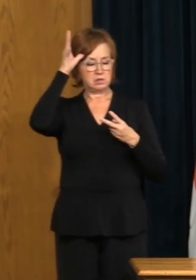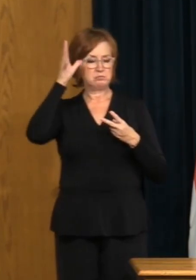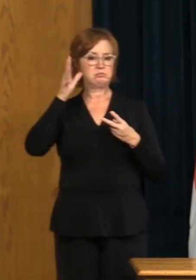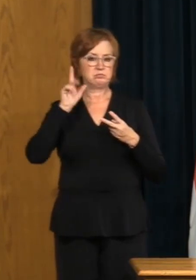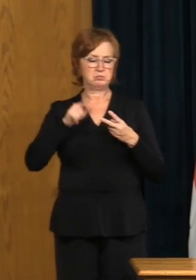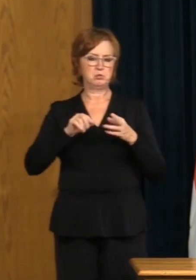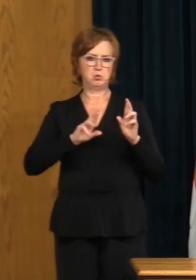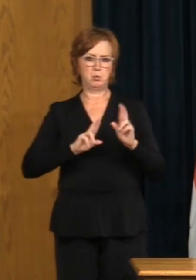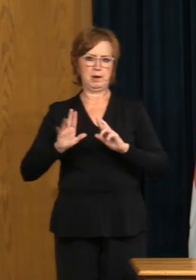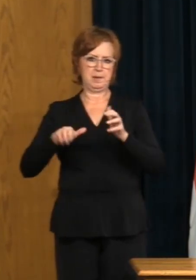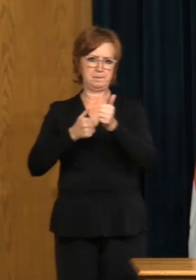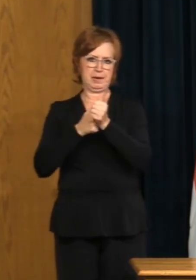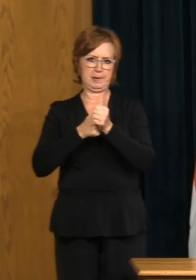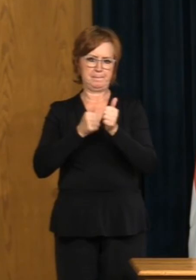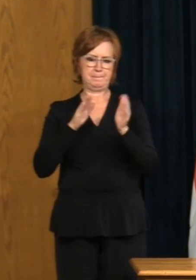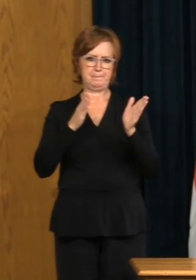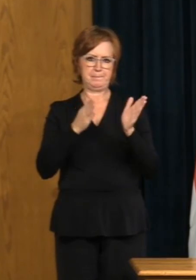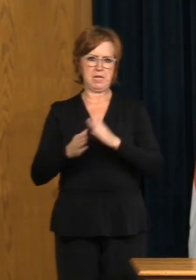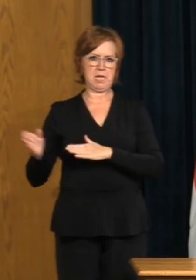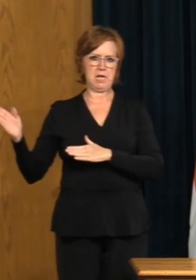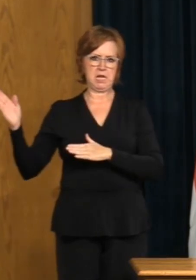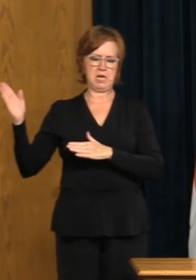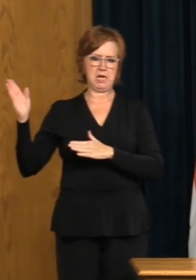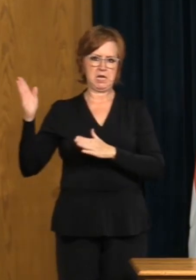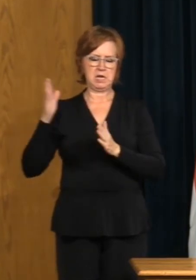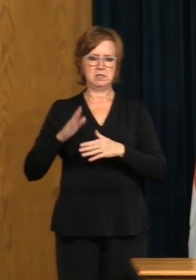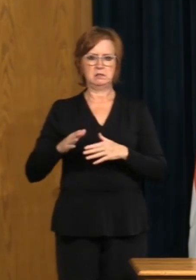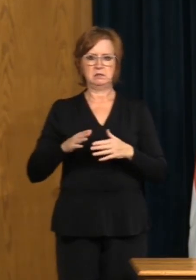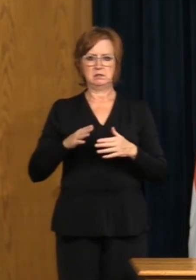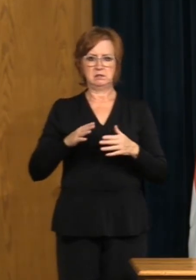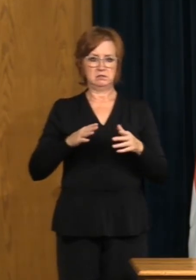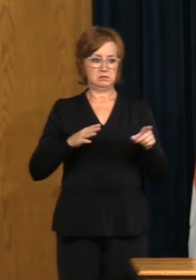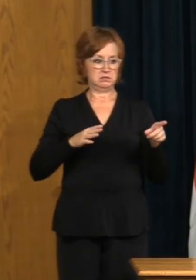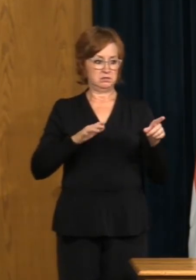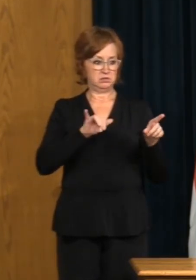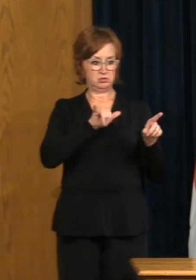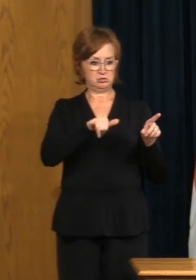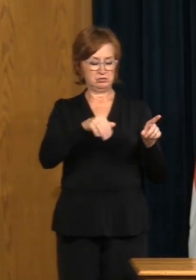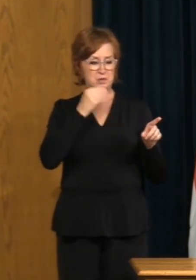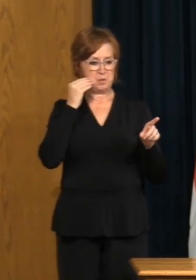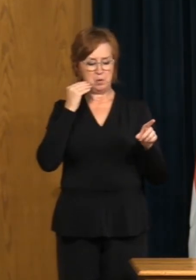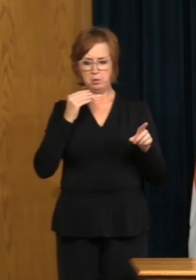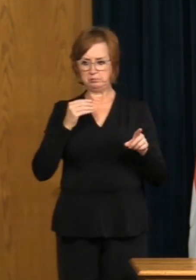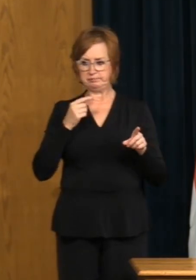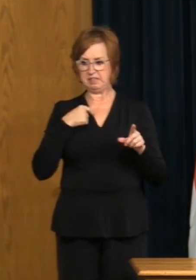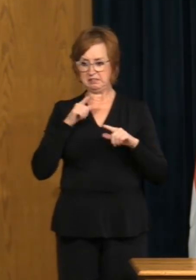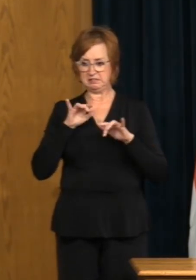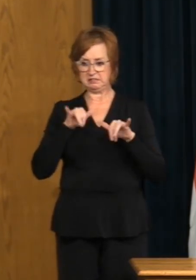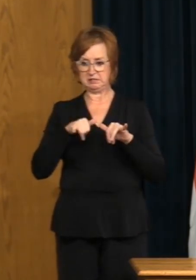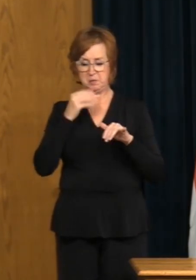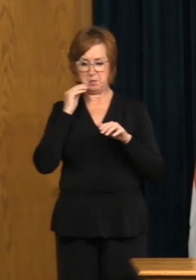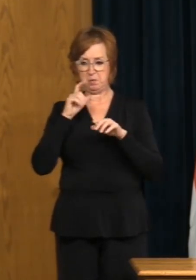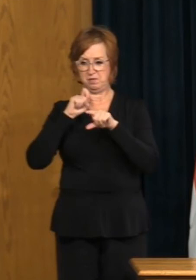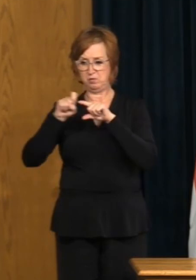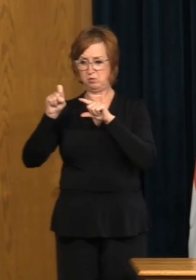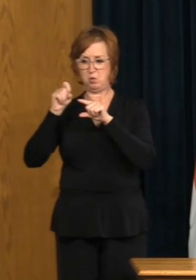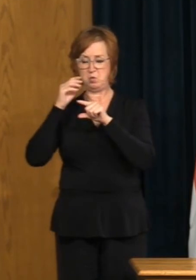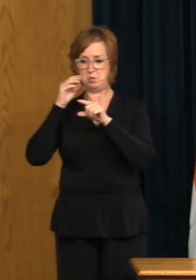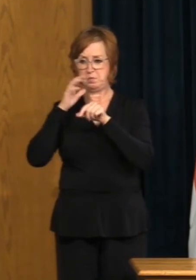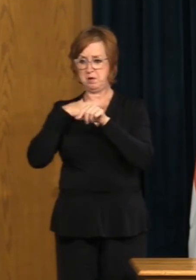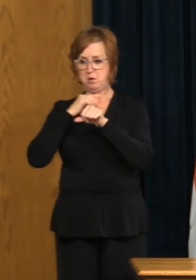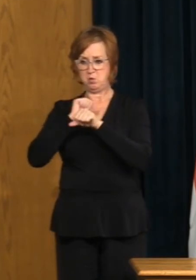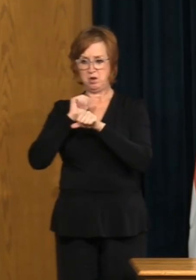when a child is unwell and needs to stay home, about who will stay home with the child. So again, that's, and then because of